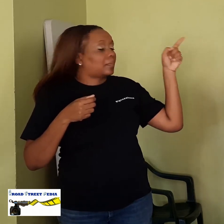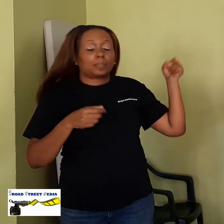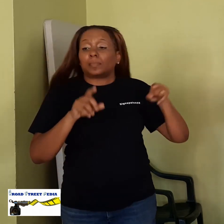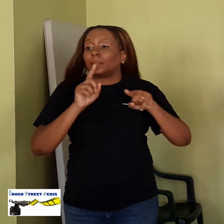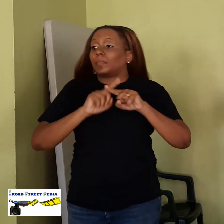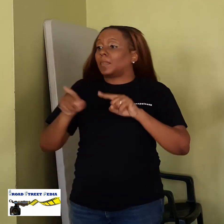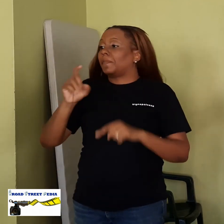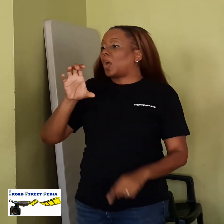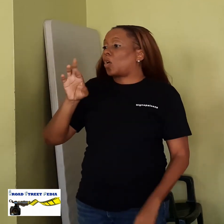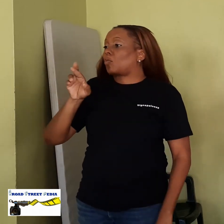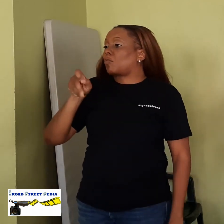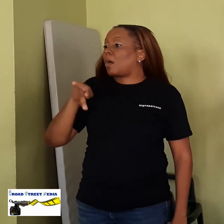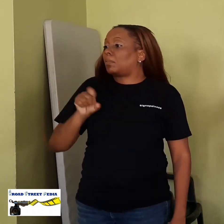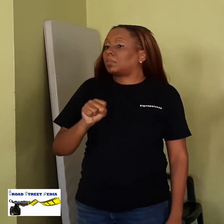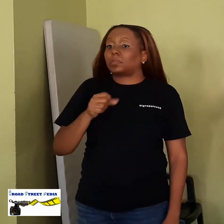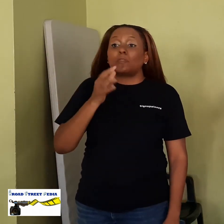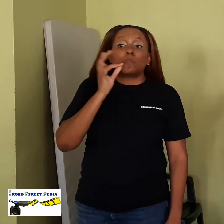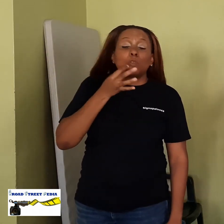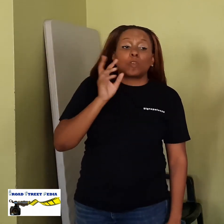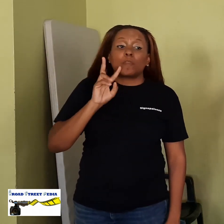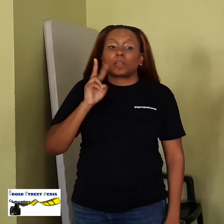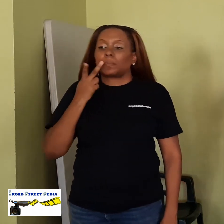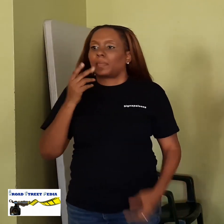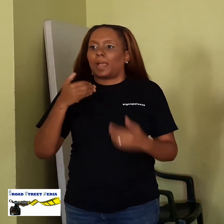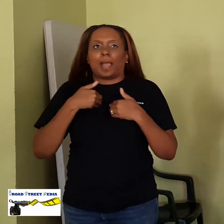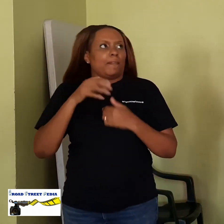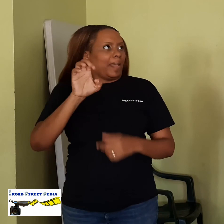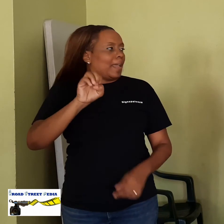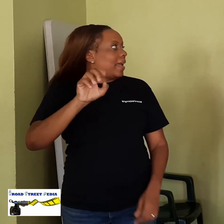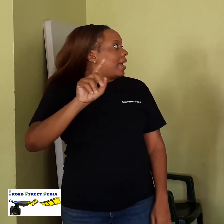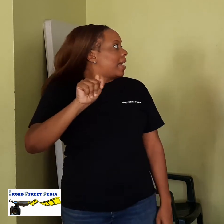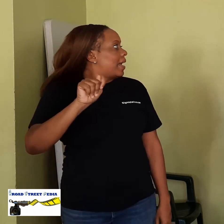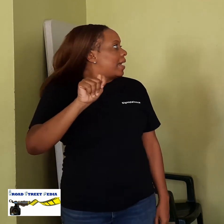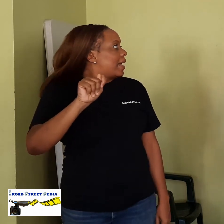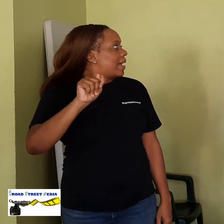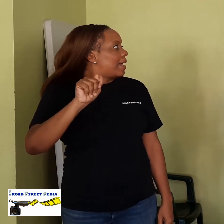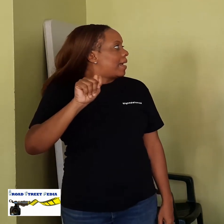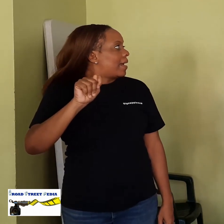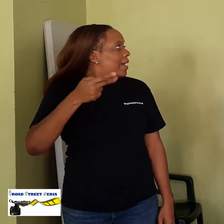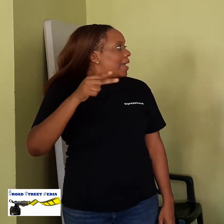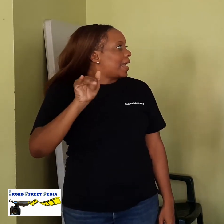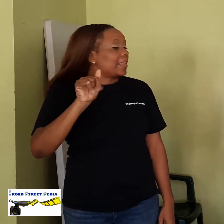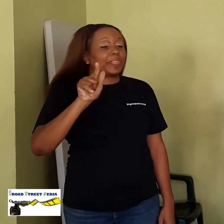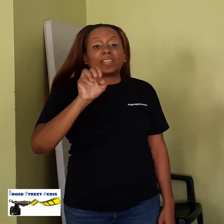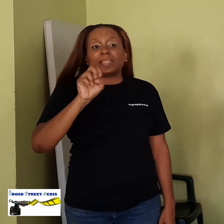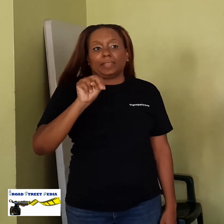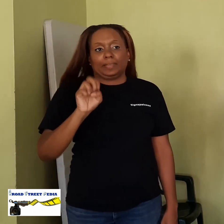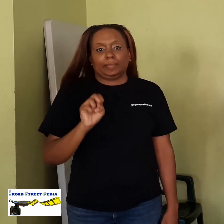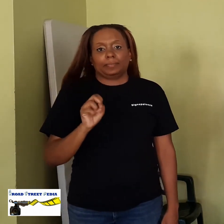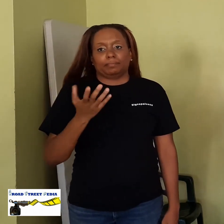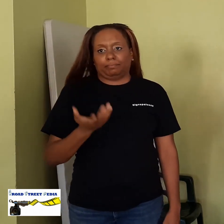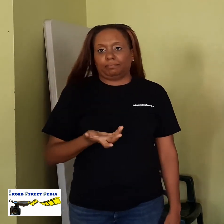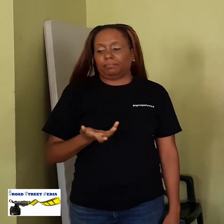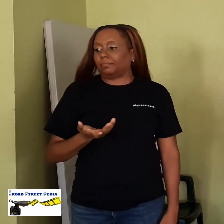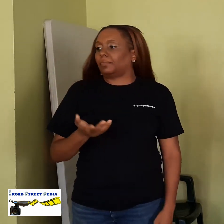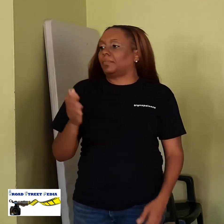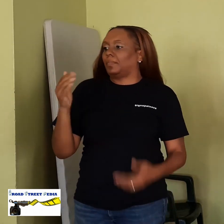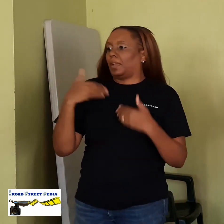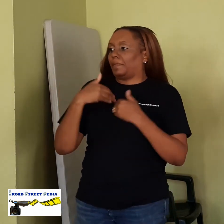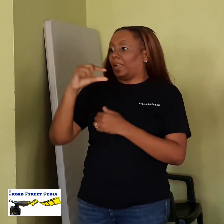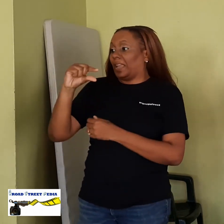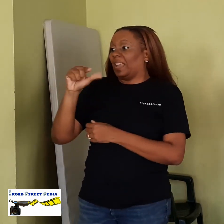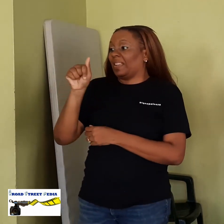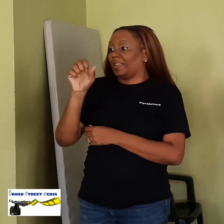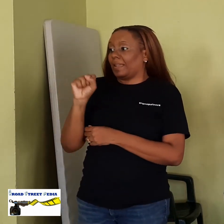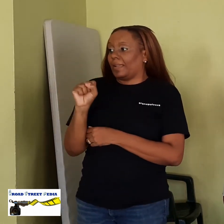crops. And what this means is that we have crops that give off this gas, readily give off the gas ethylene